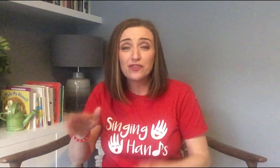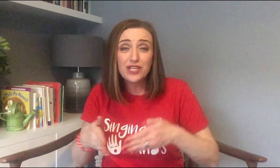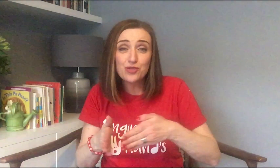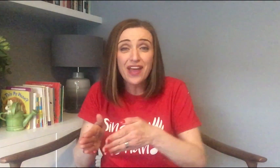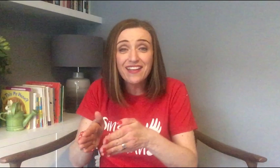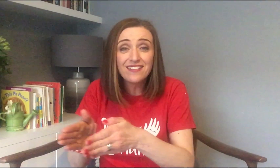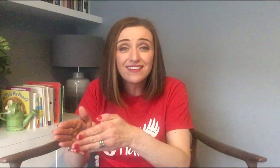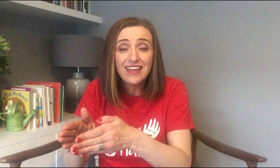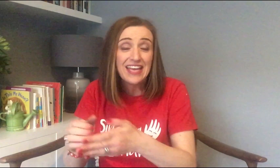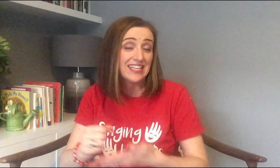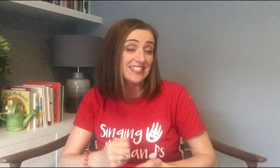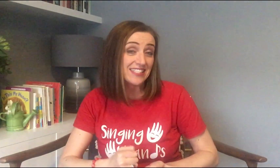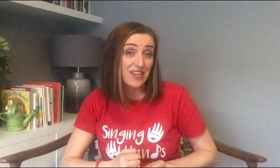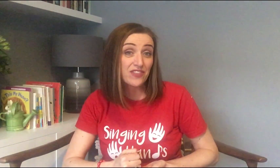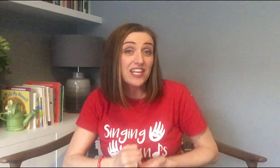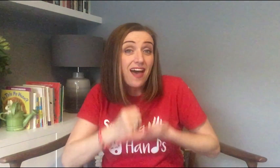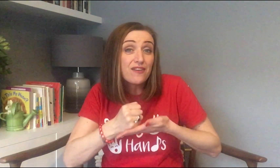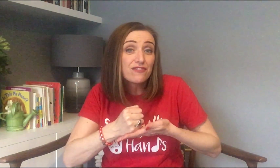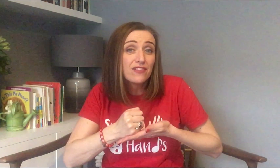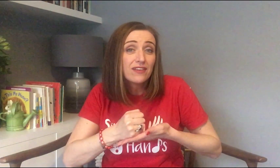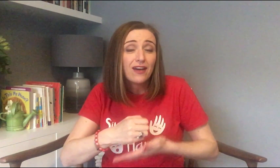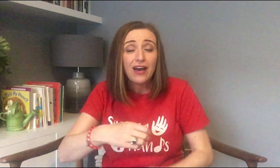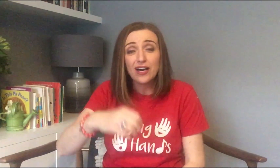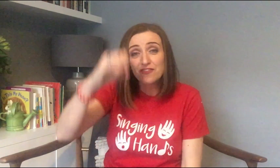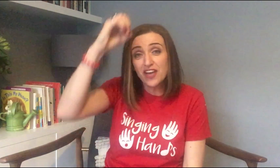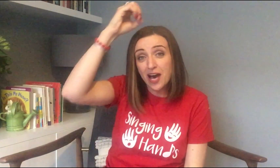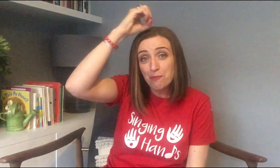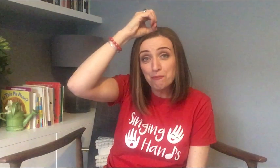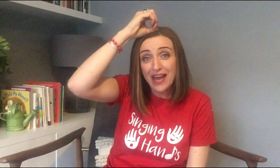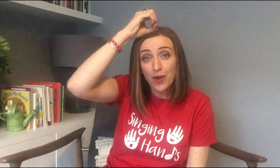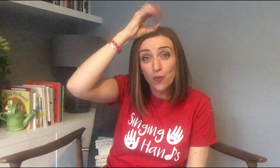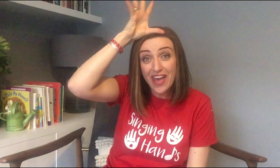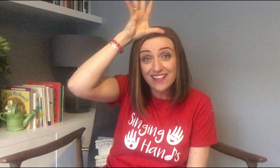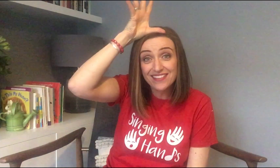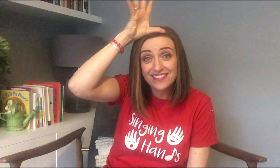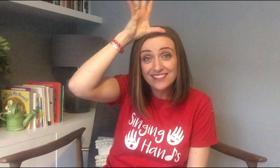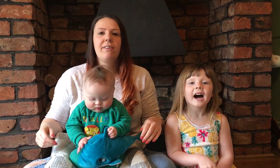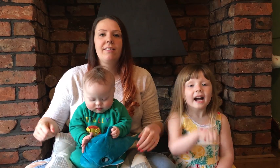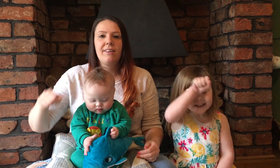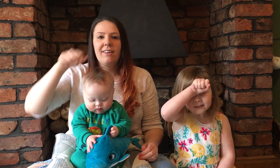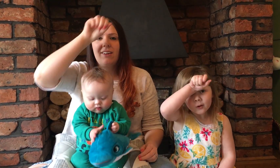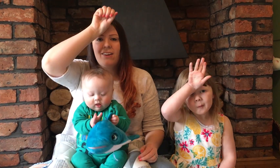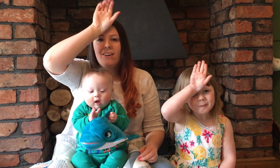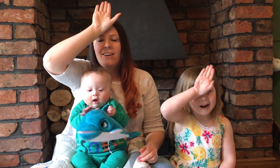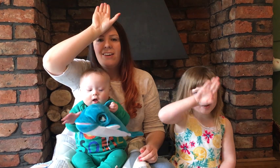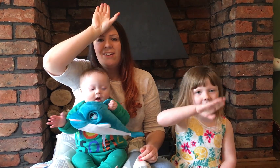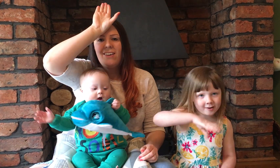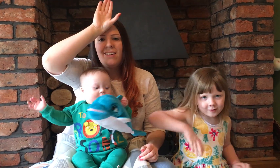silvery trail, saved the life of the humpback whale. And the humpback whale